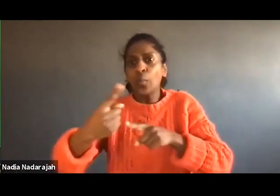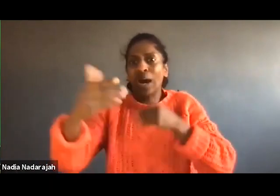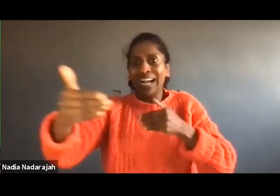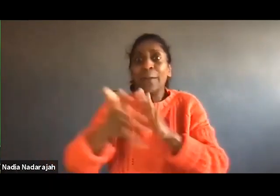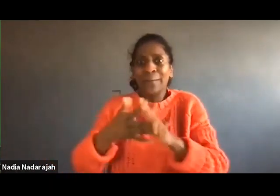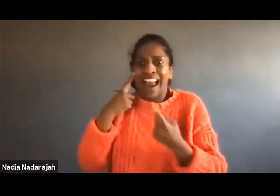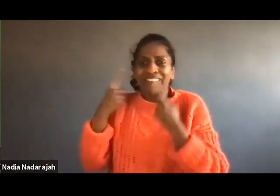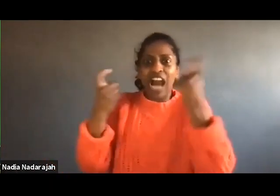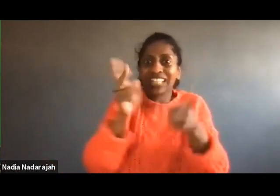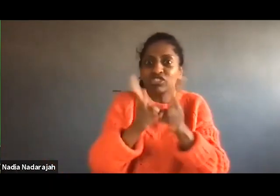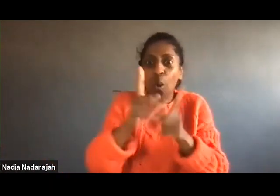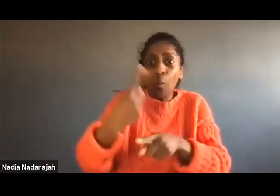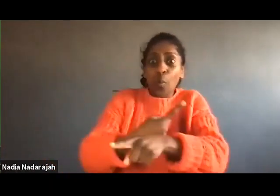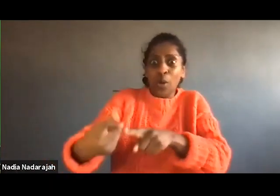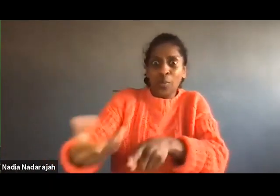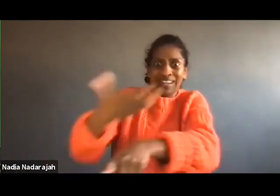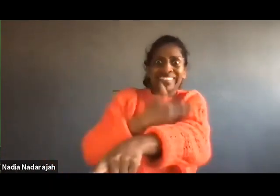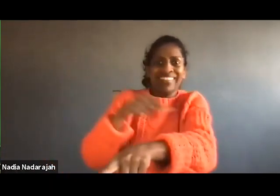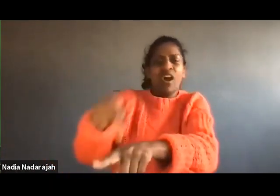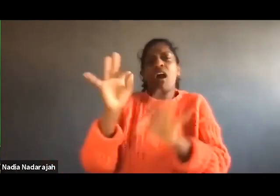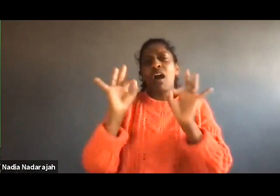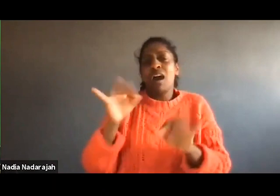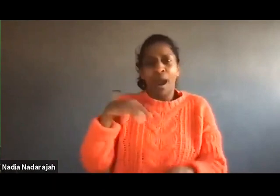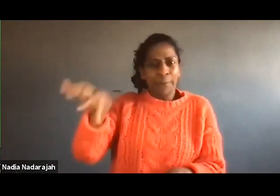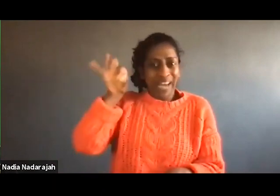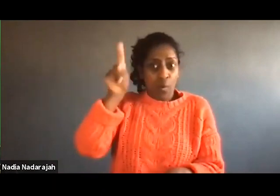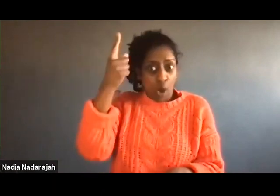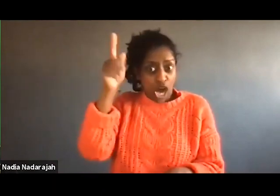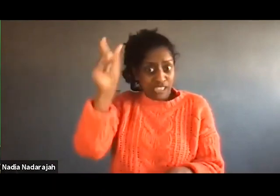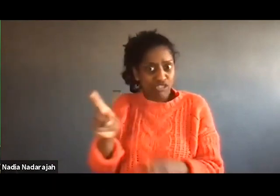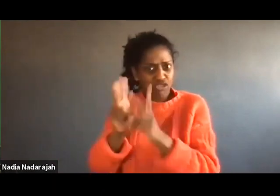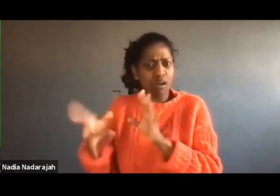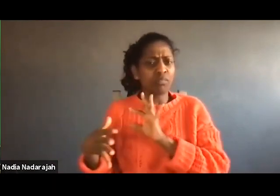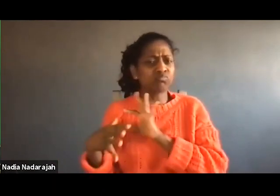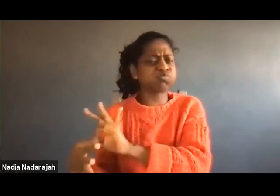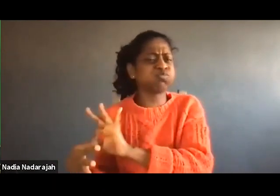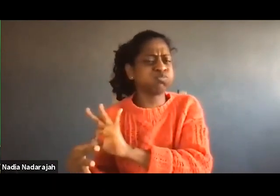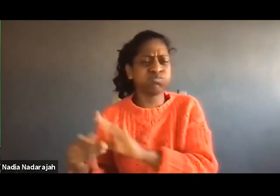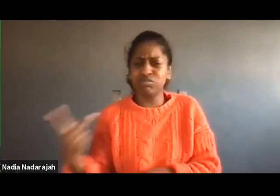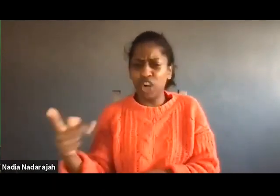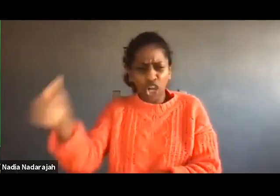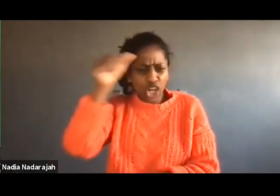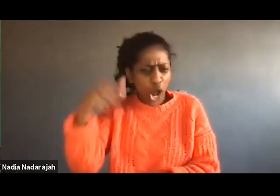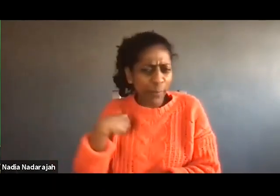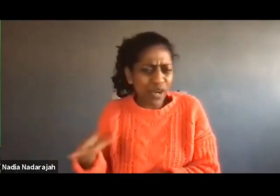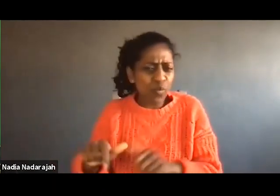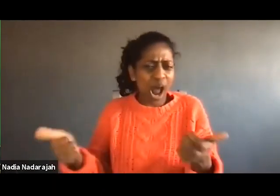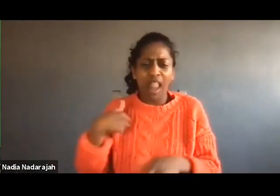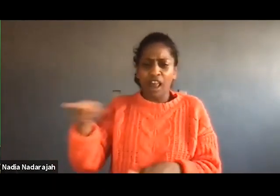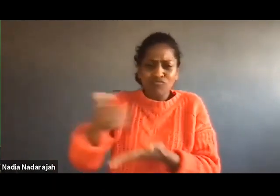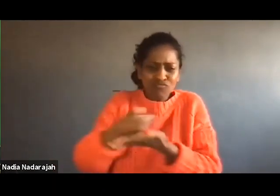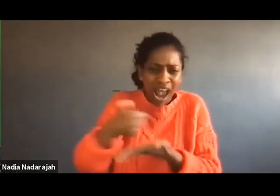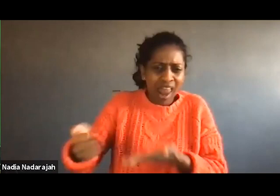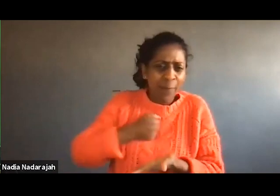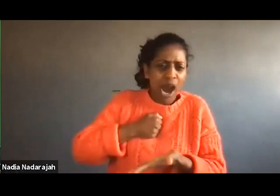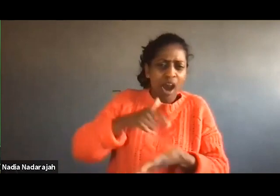kind of meeting. So this in itself can be what an audition looks like as well. So again, it's important that you have